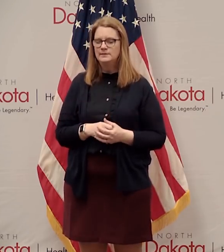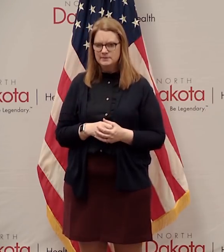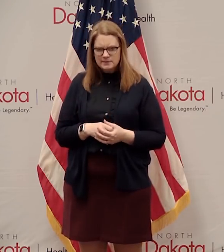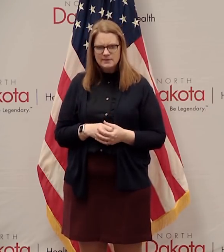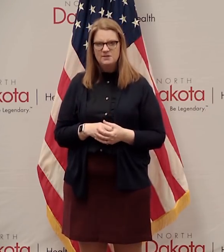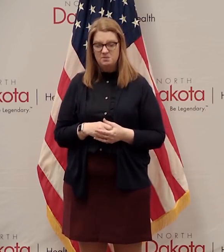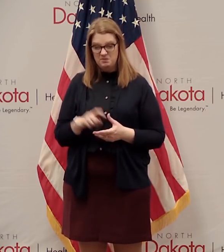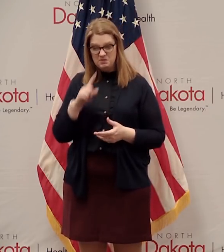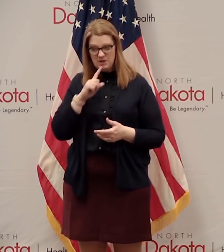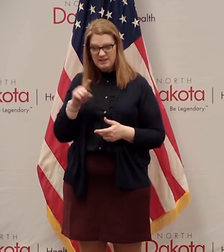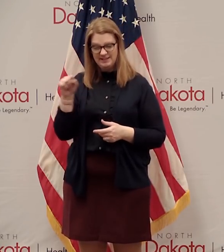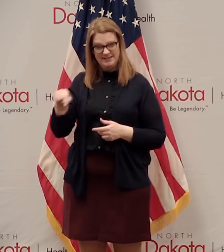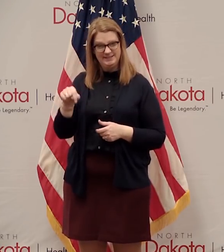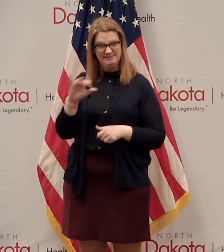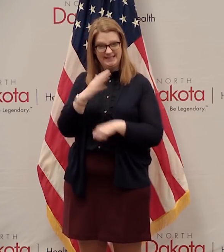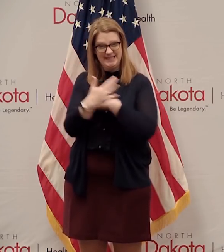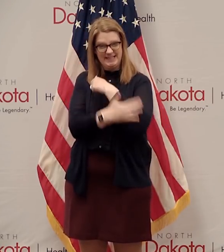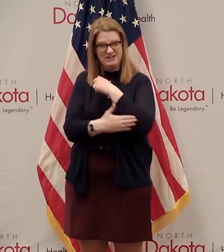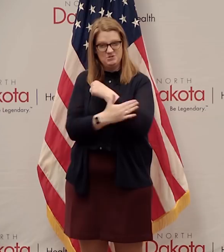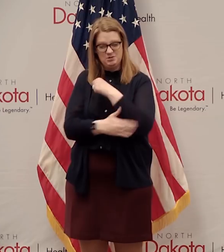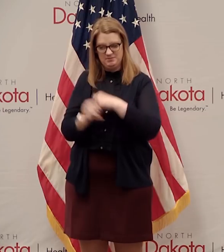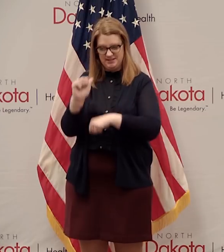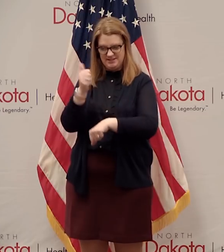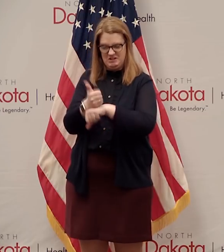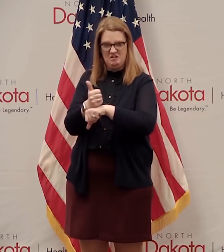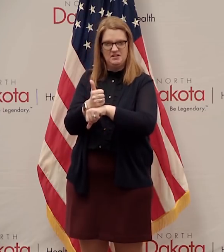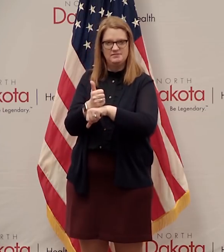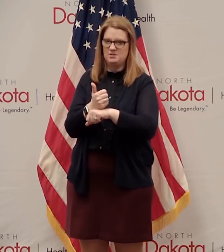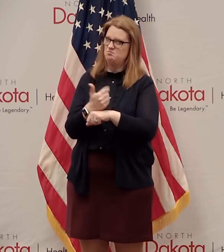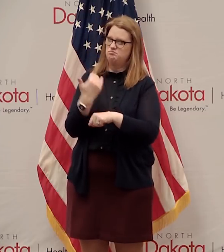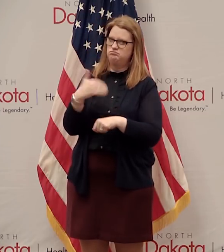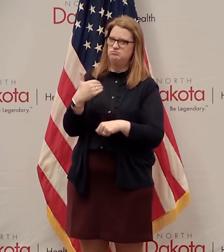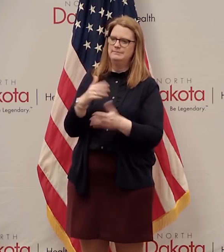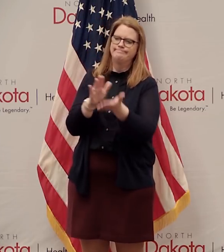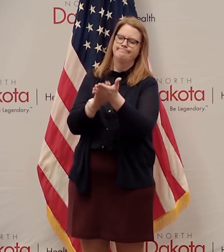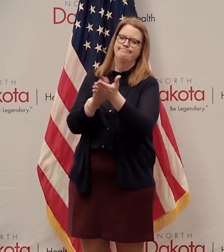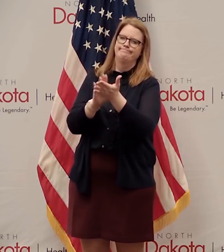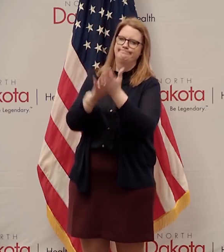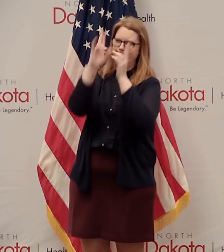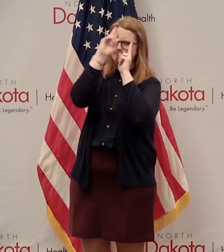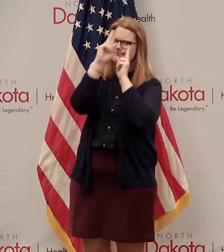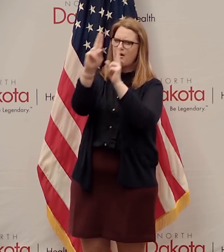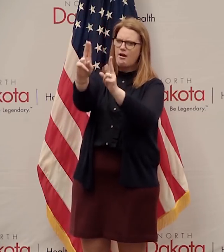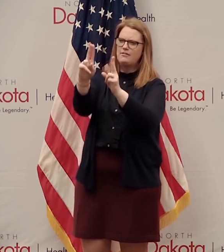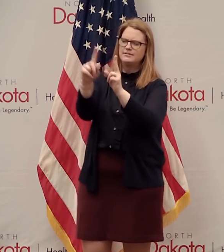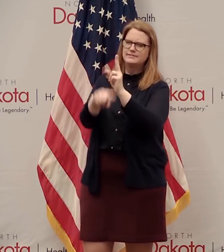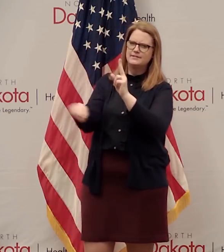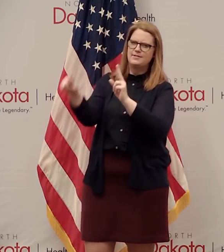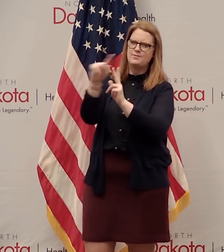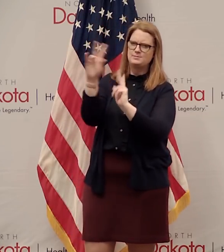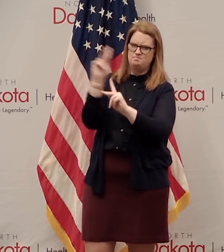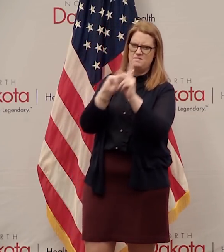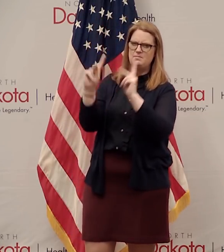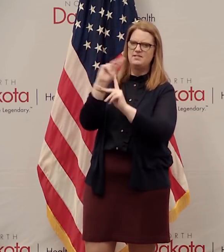our country really got started. So shout out to all those original patriots that created this great country we live in